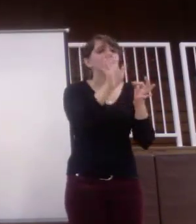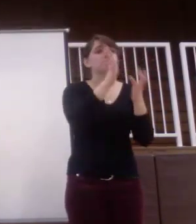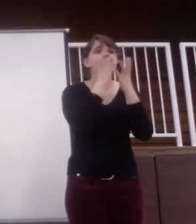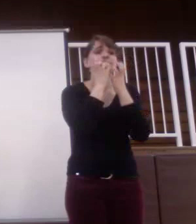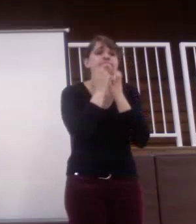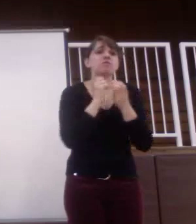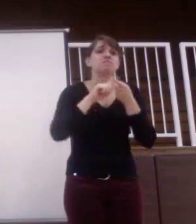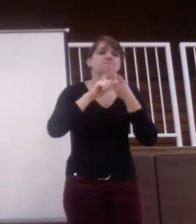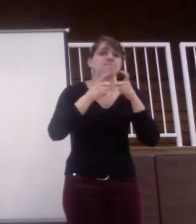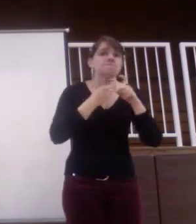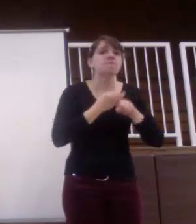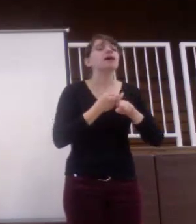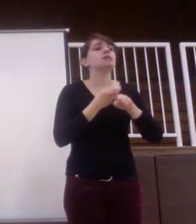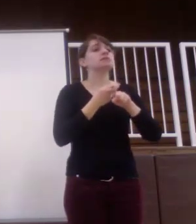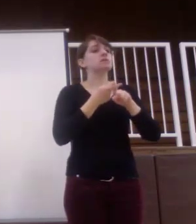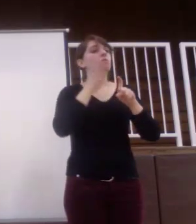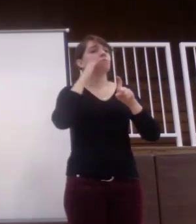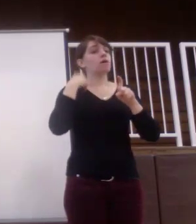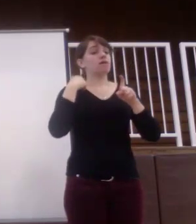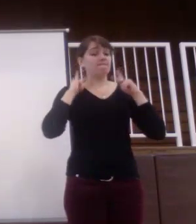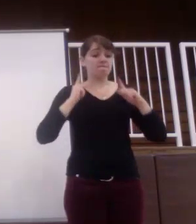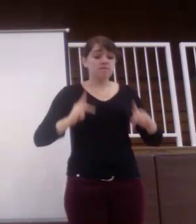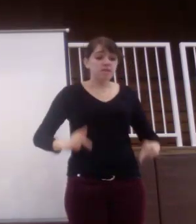in palliating physical,